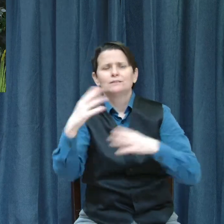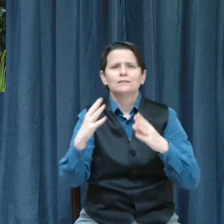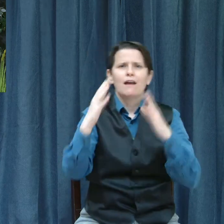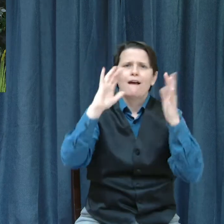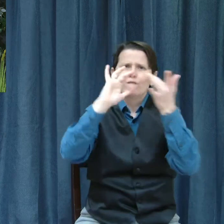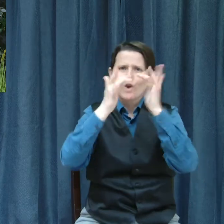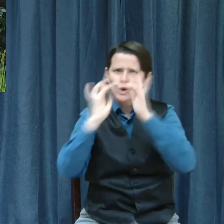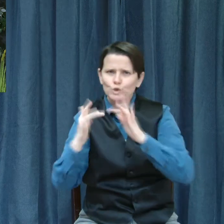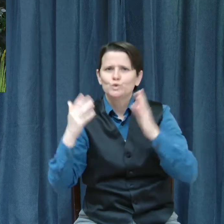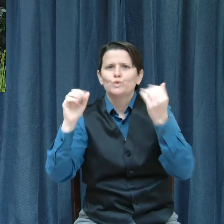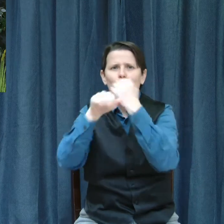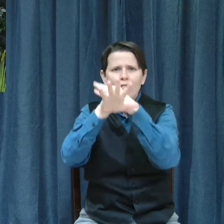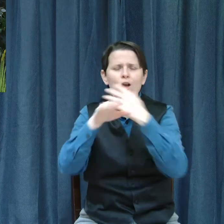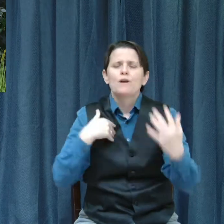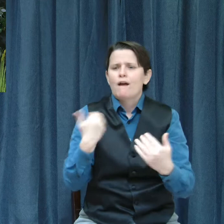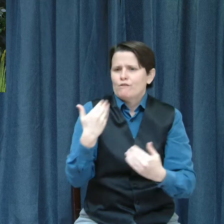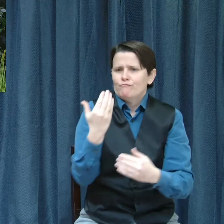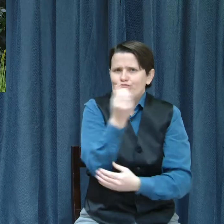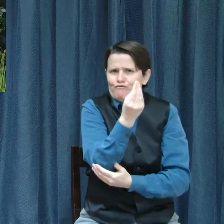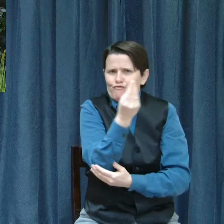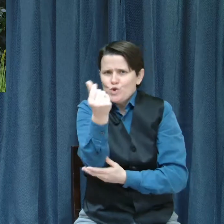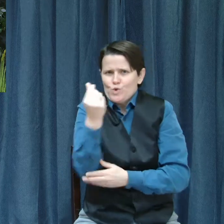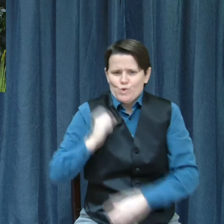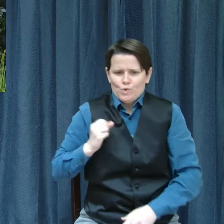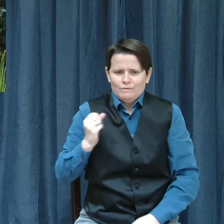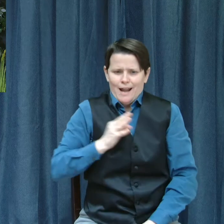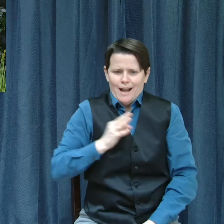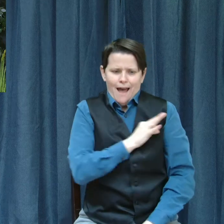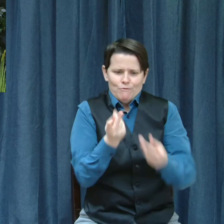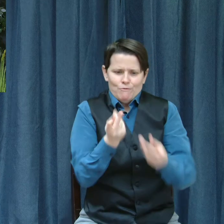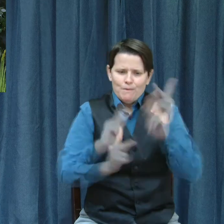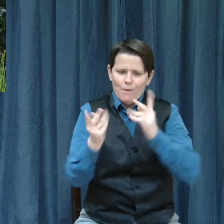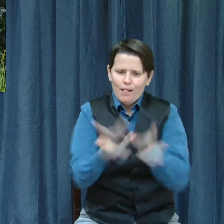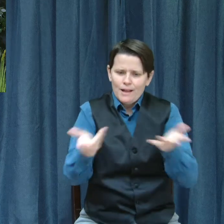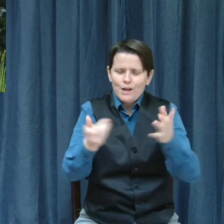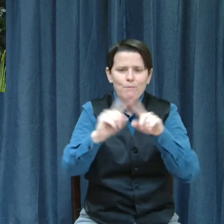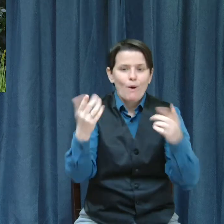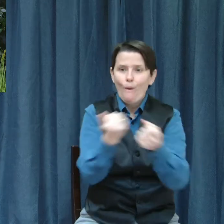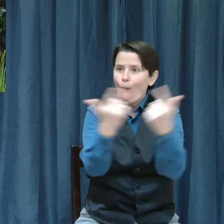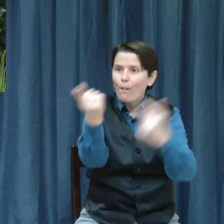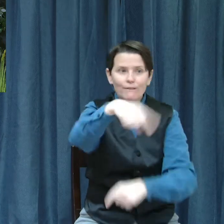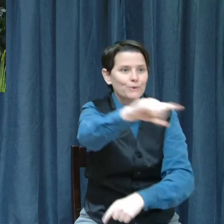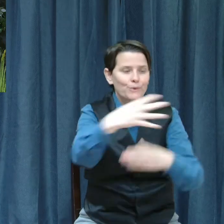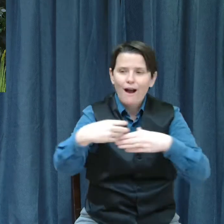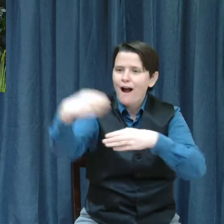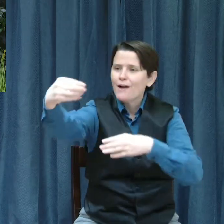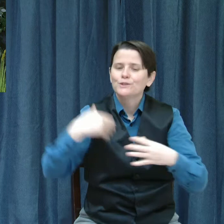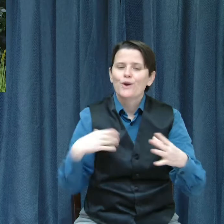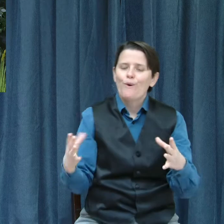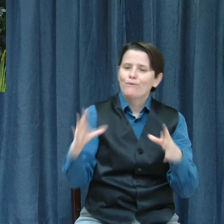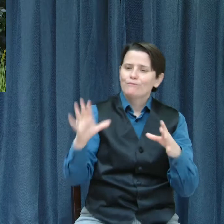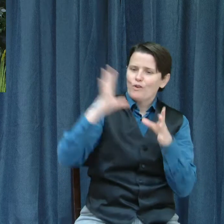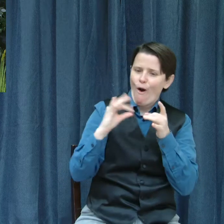staff people in the building. The rest of you are all out there on the waves. So post a comment, let us know that you're